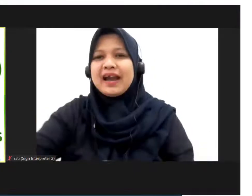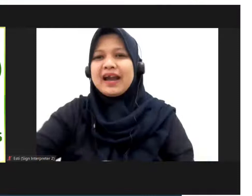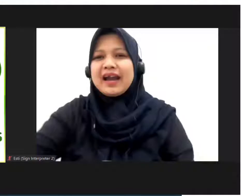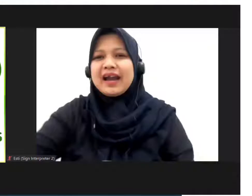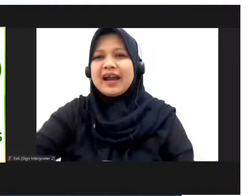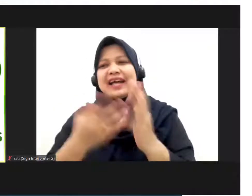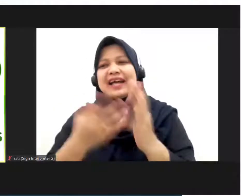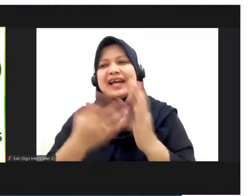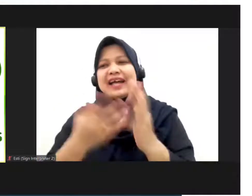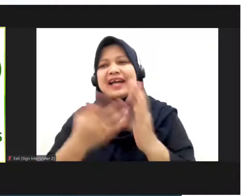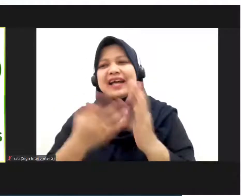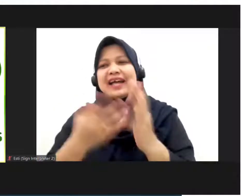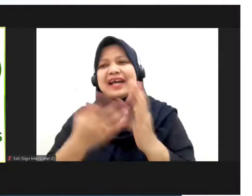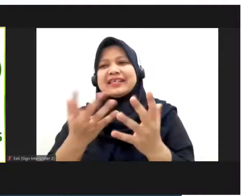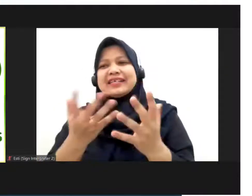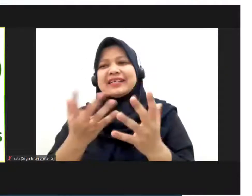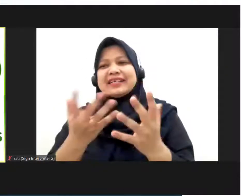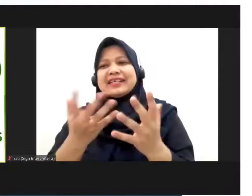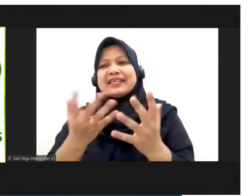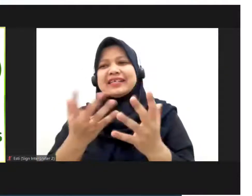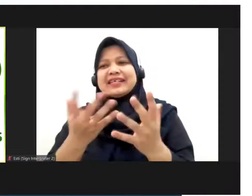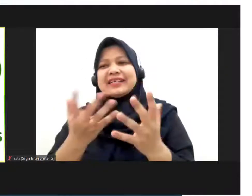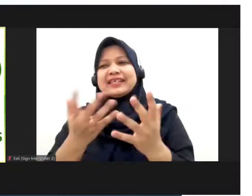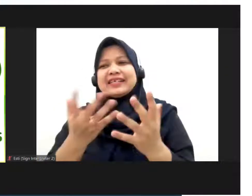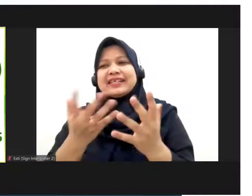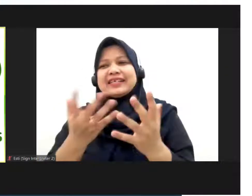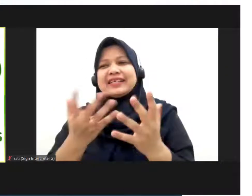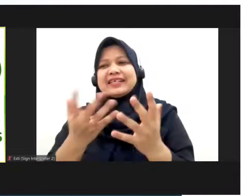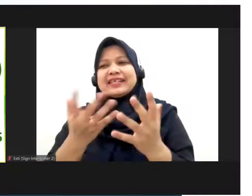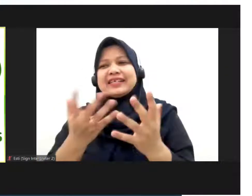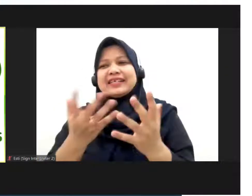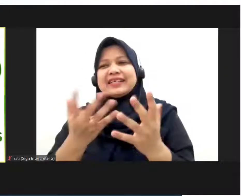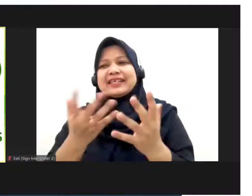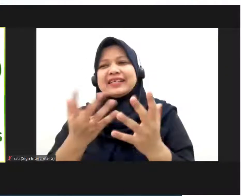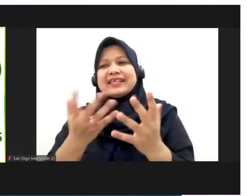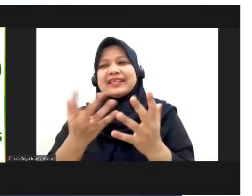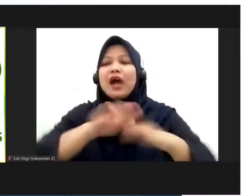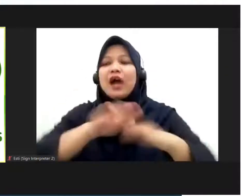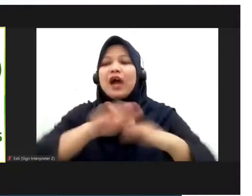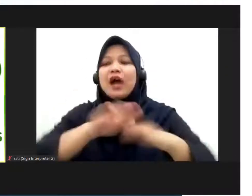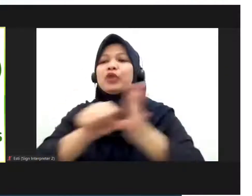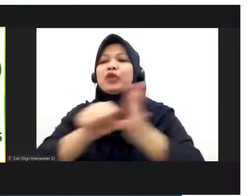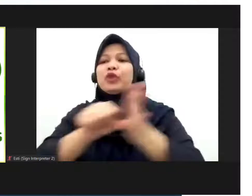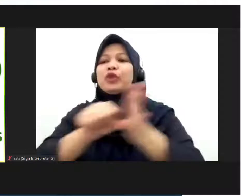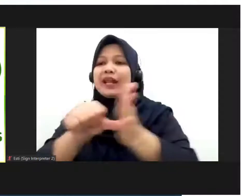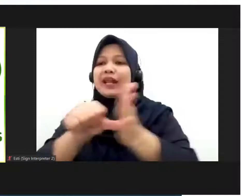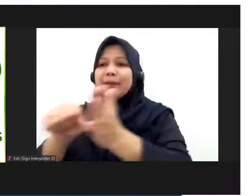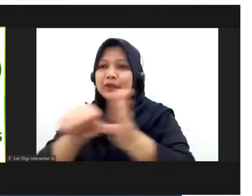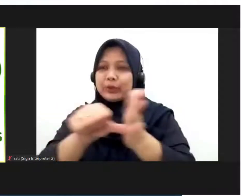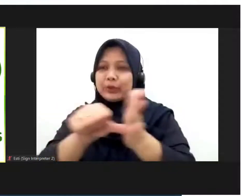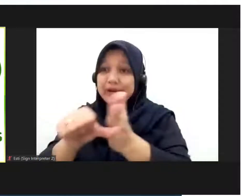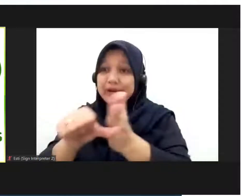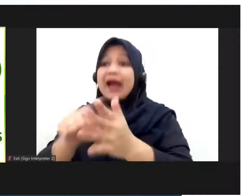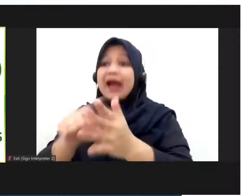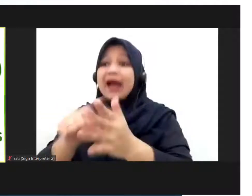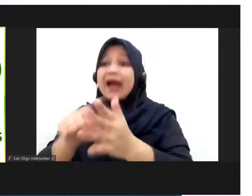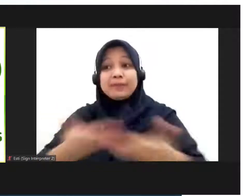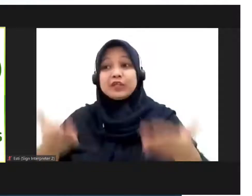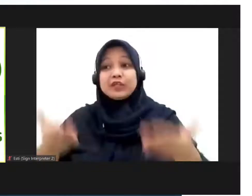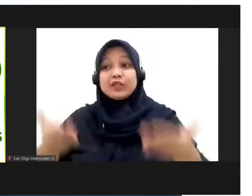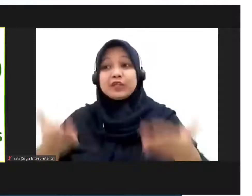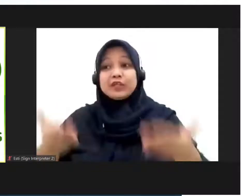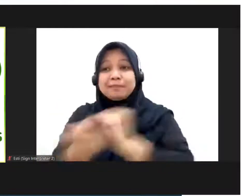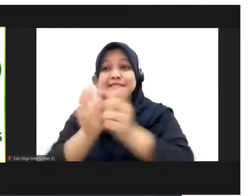each other, a culture of helping each other. I think it, especially now that you have multi hazards, you have